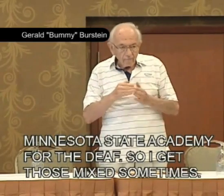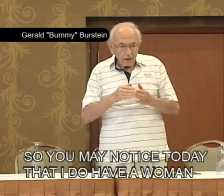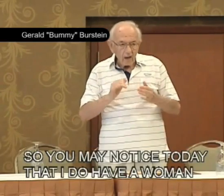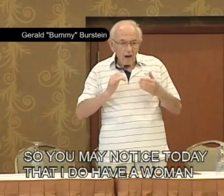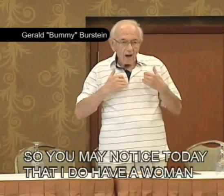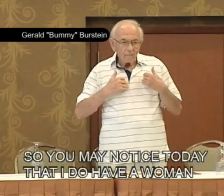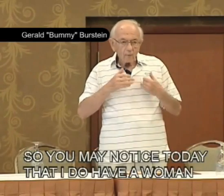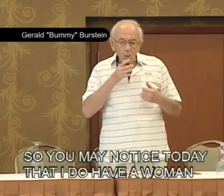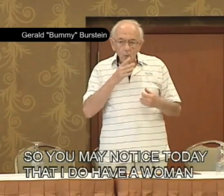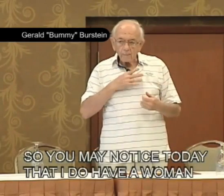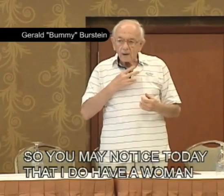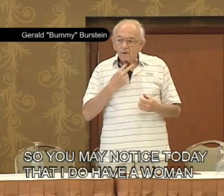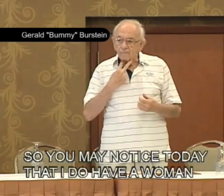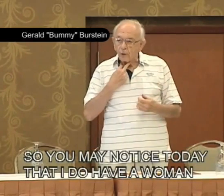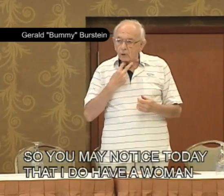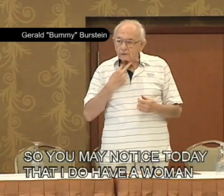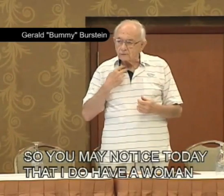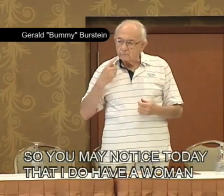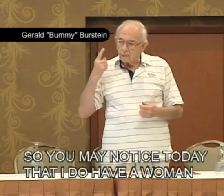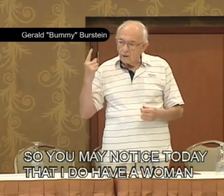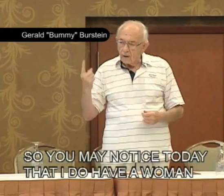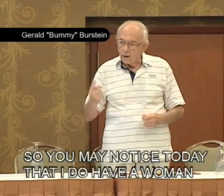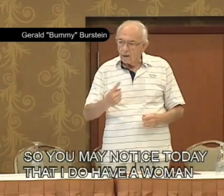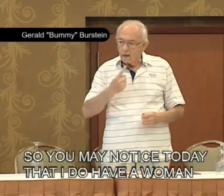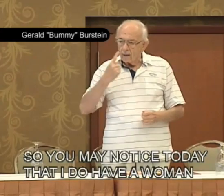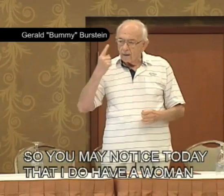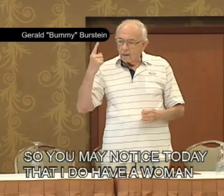voicing for me and I often have a woman's voice.